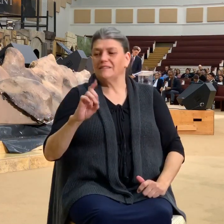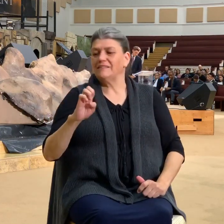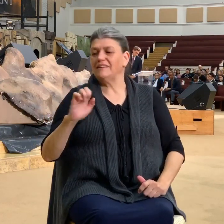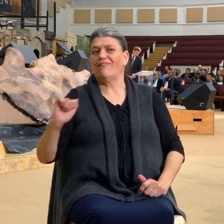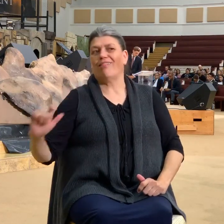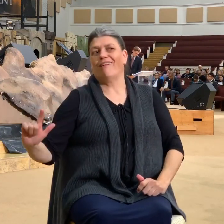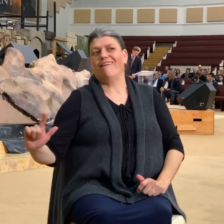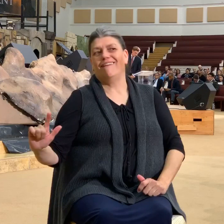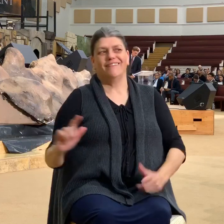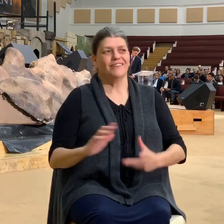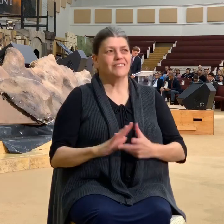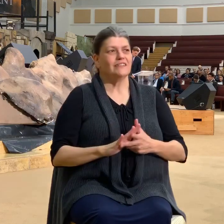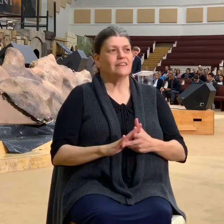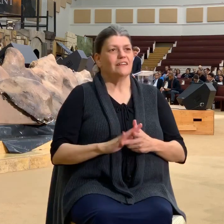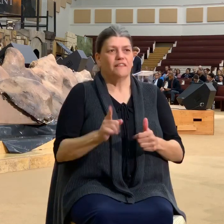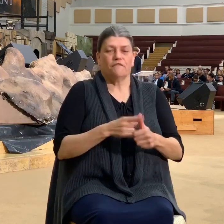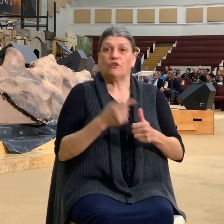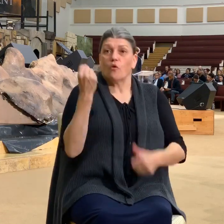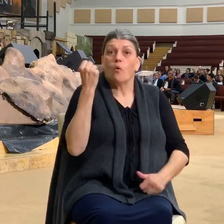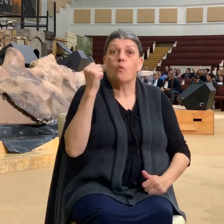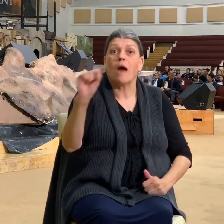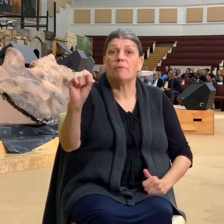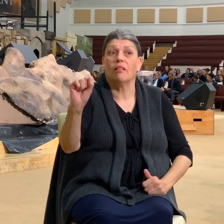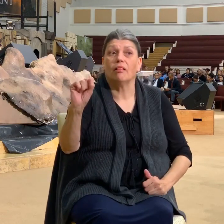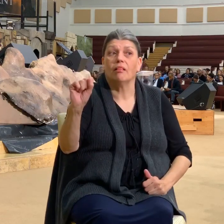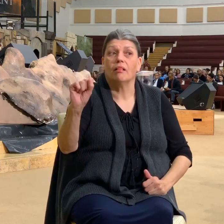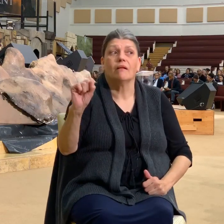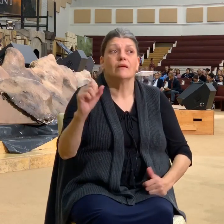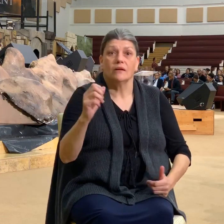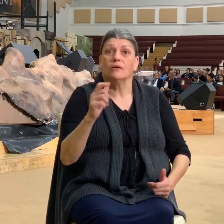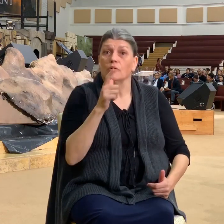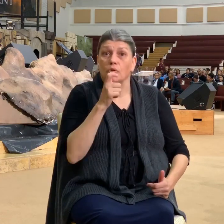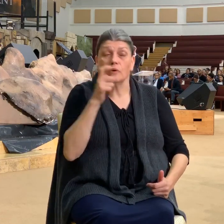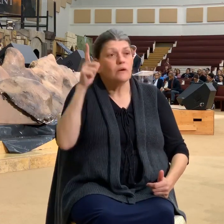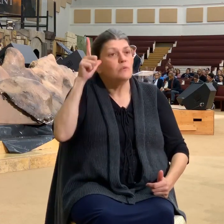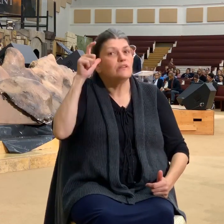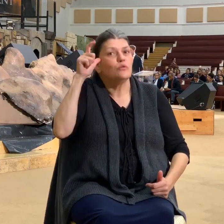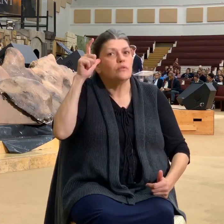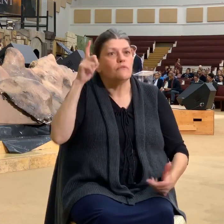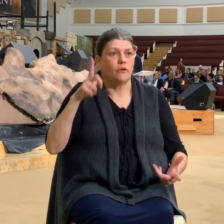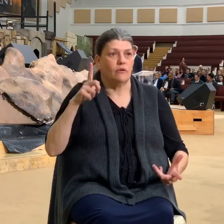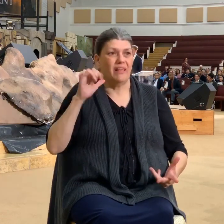rebel, who was Lucifer, was the anointed cherub that,